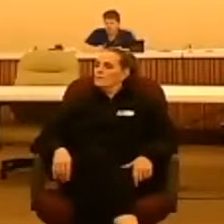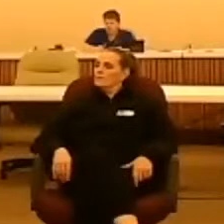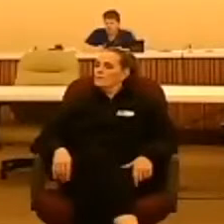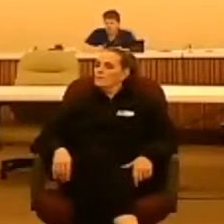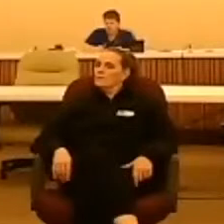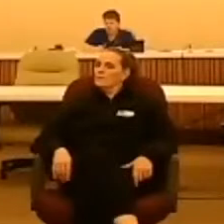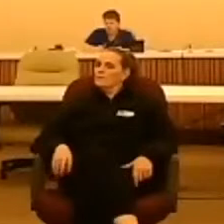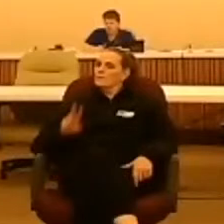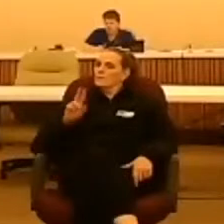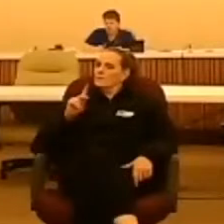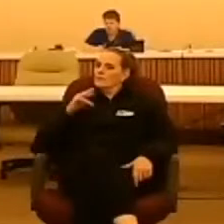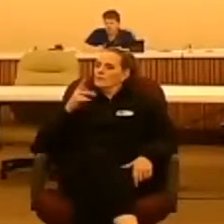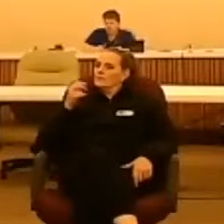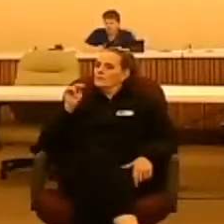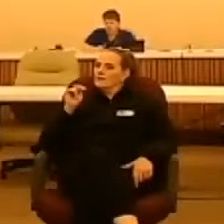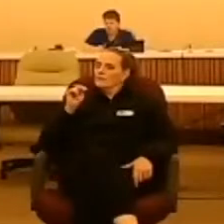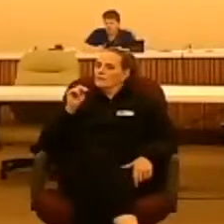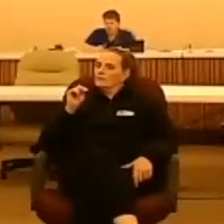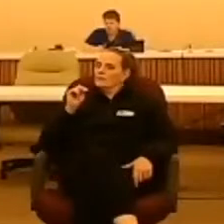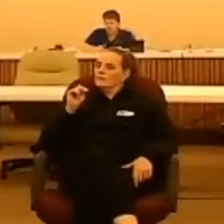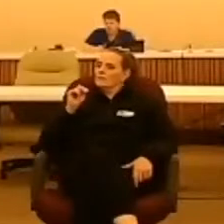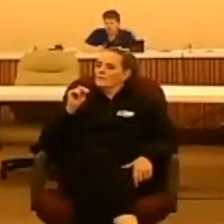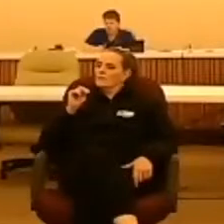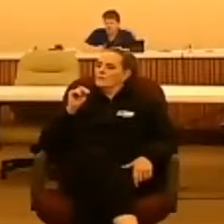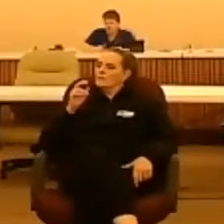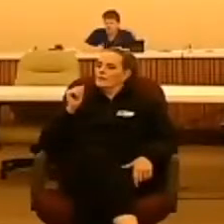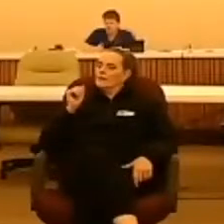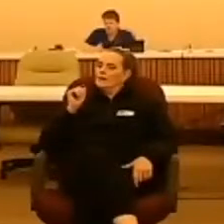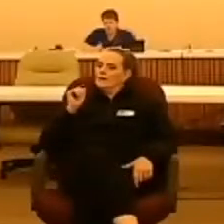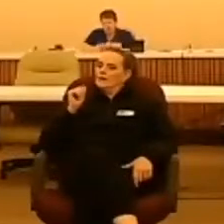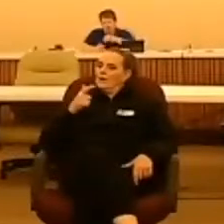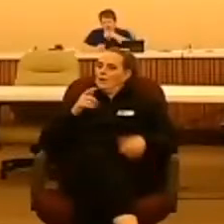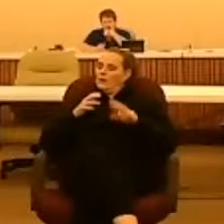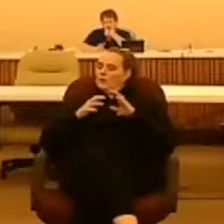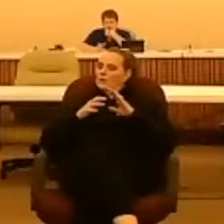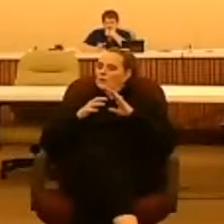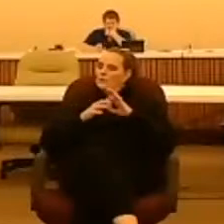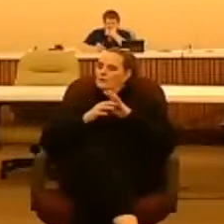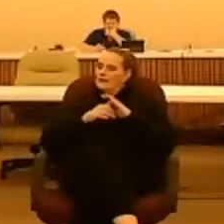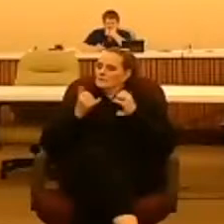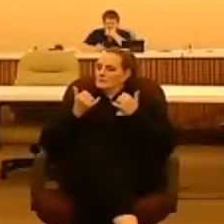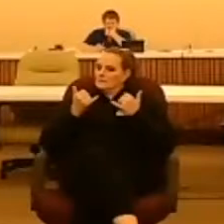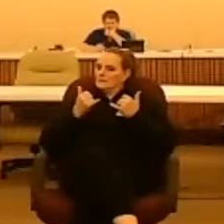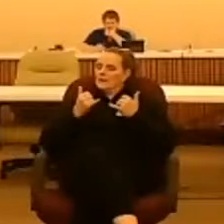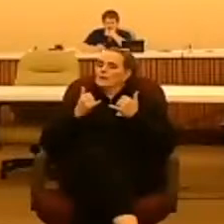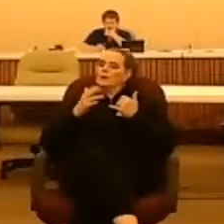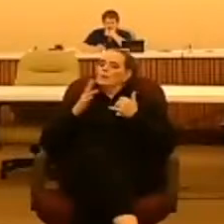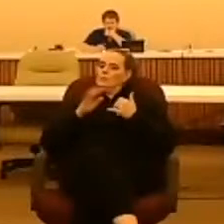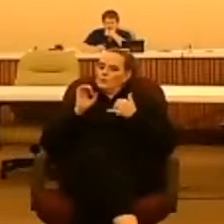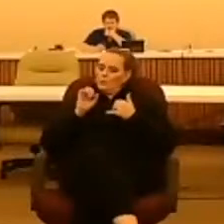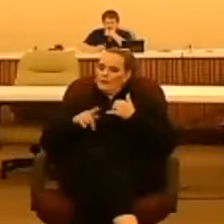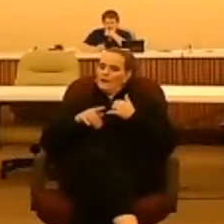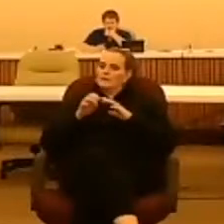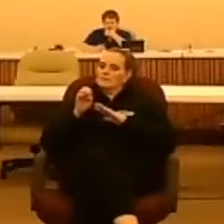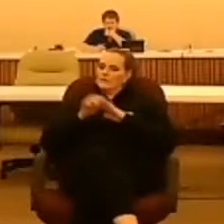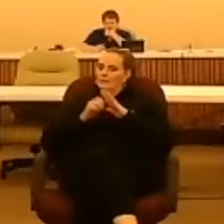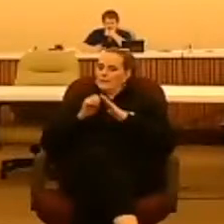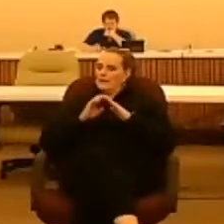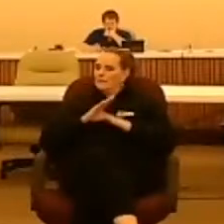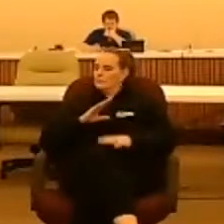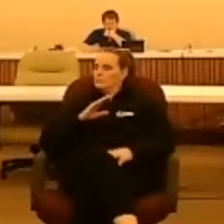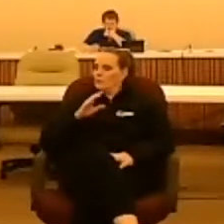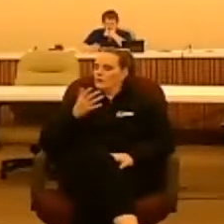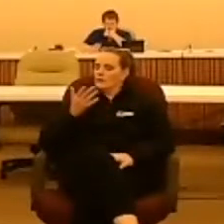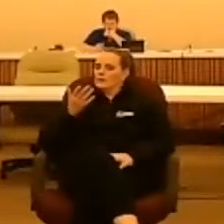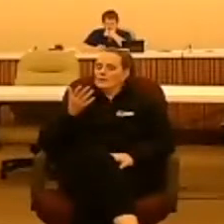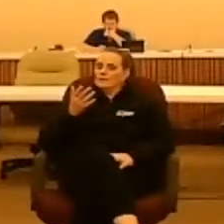Well, Kevin's walking up. Let me say that all of the comments from tonight will ultimately go back to the ethics board